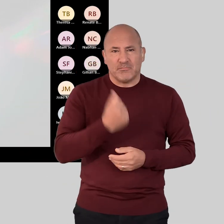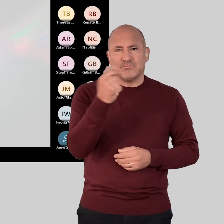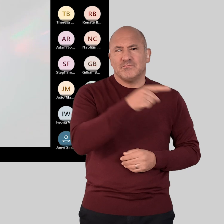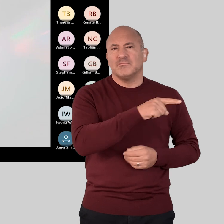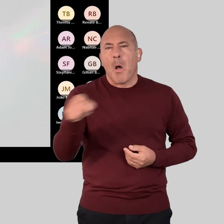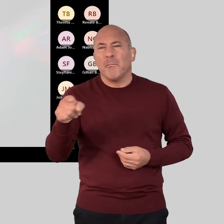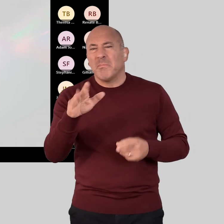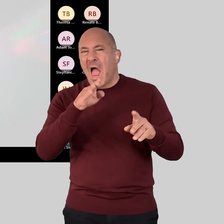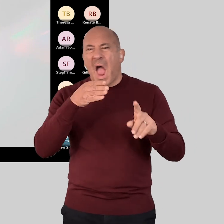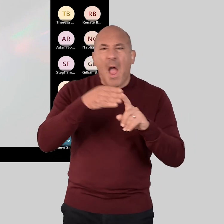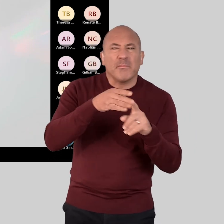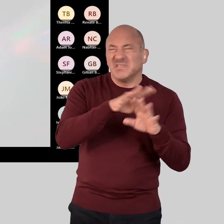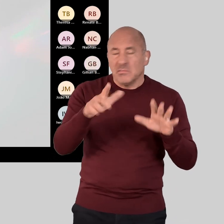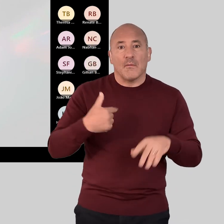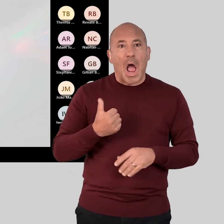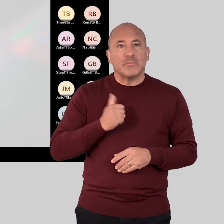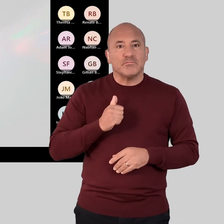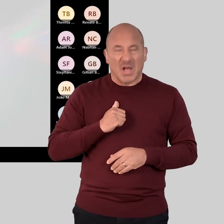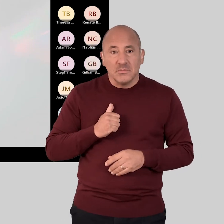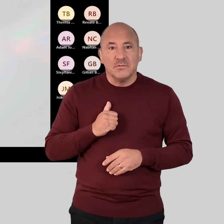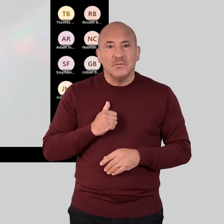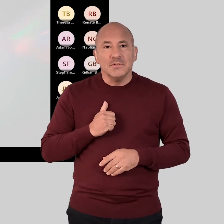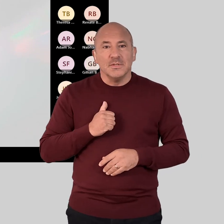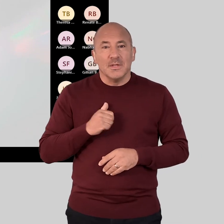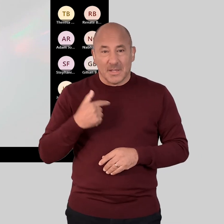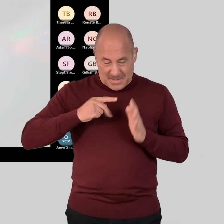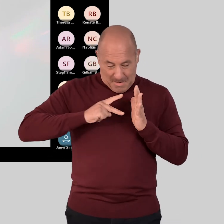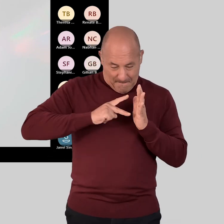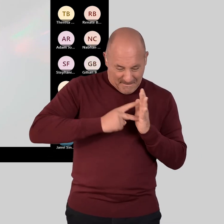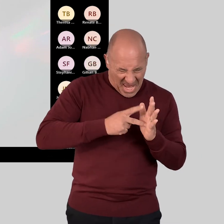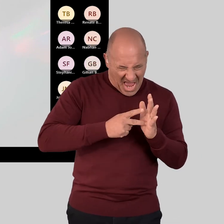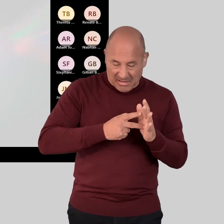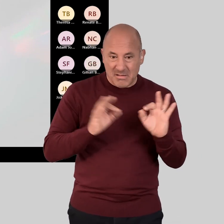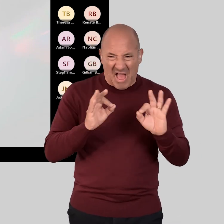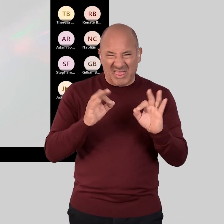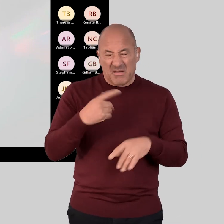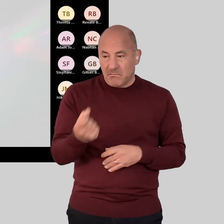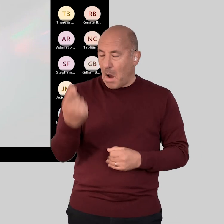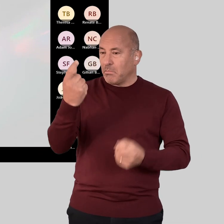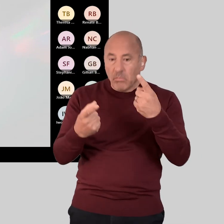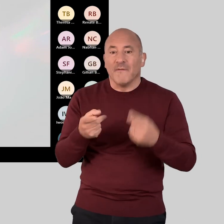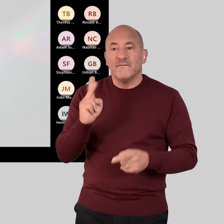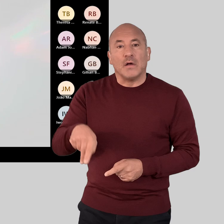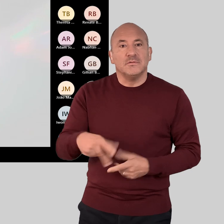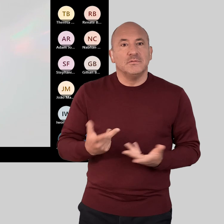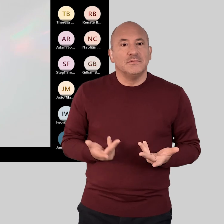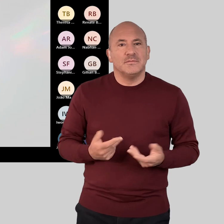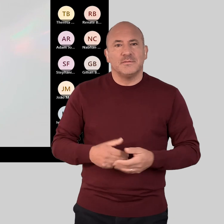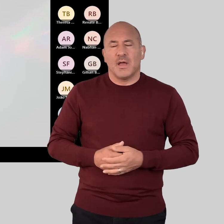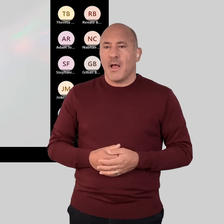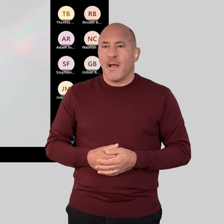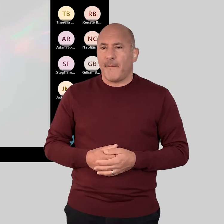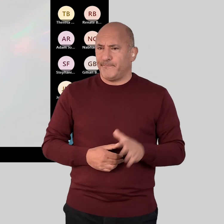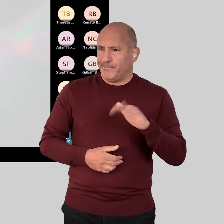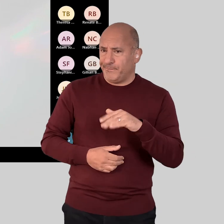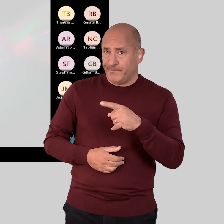these audiences' aims are unexpected. They arise without the intention really being